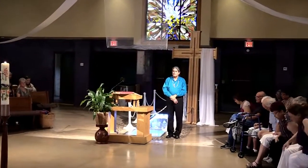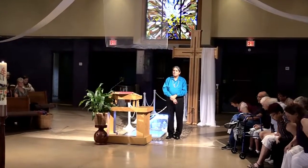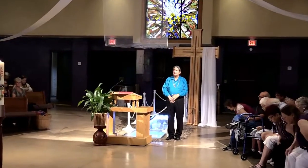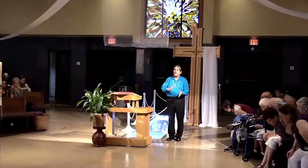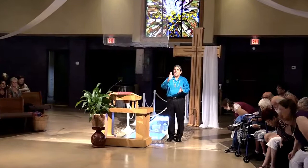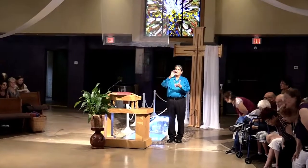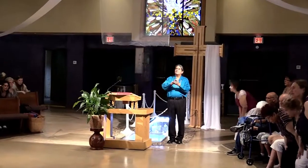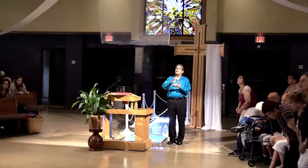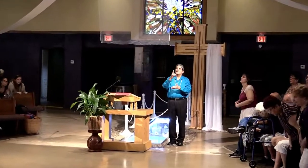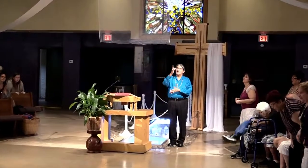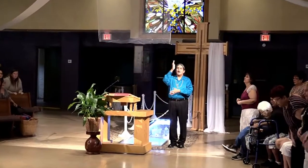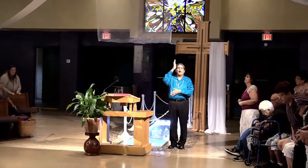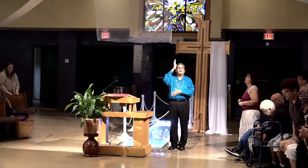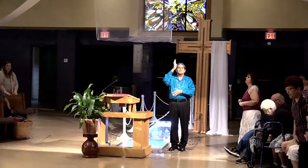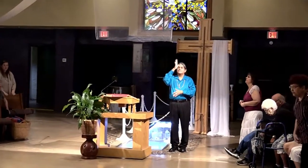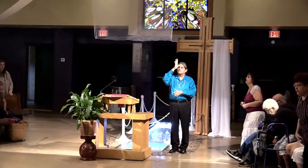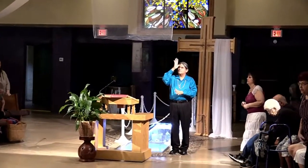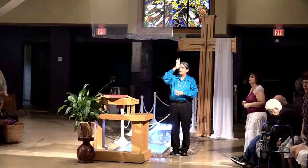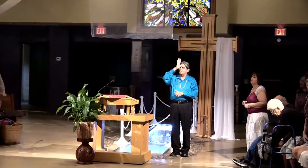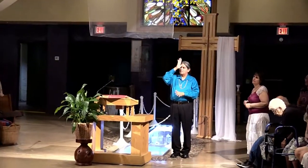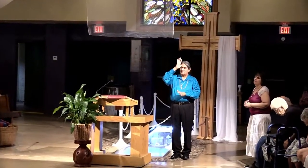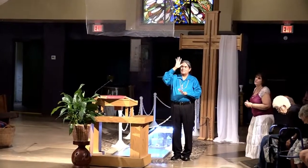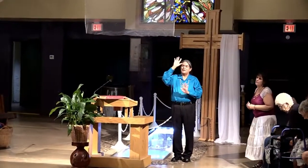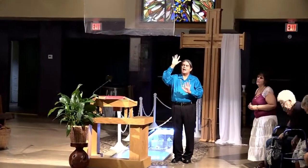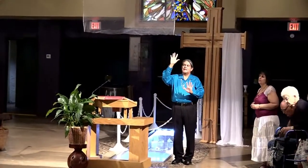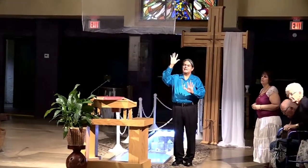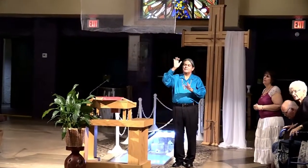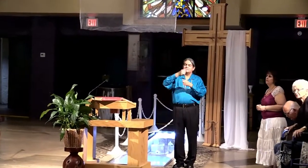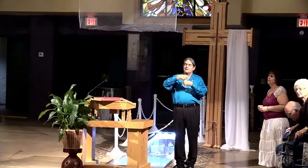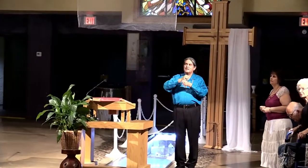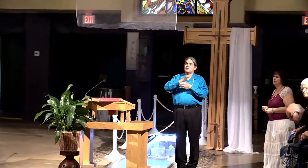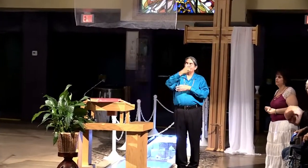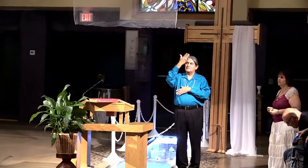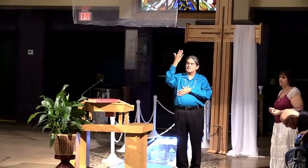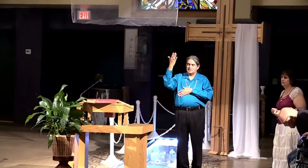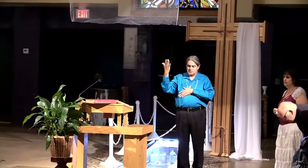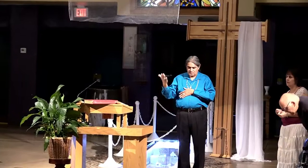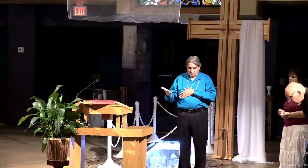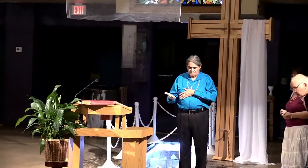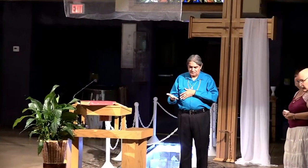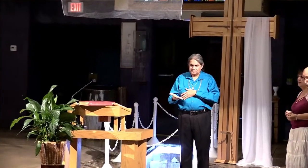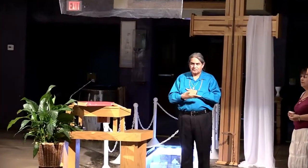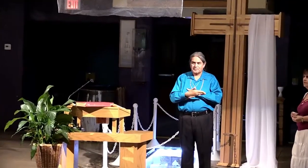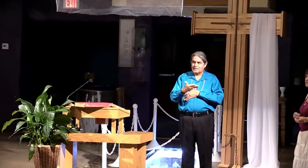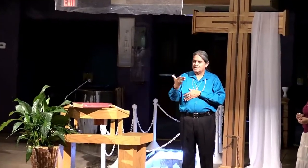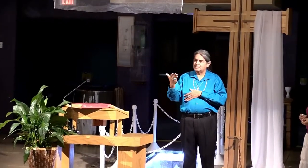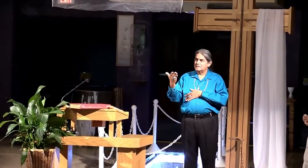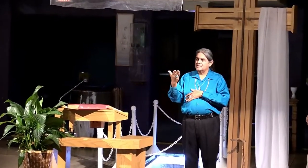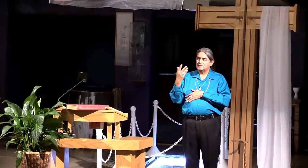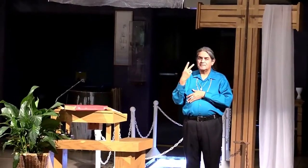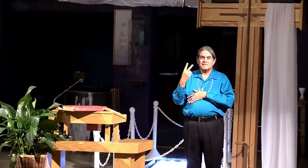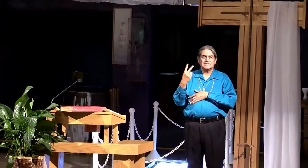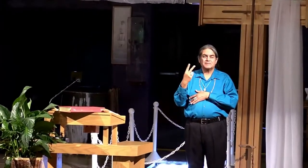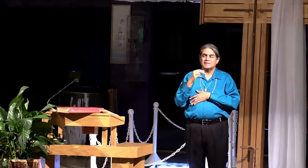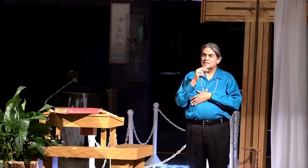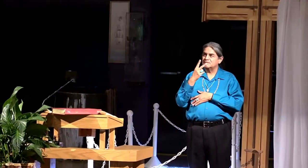I believe in one God, the Father Almighty, maker of heaven and earth, of all things visible